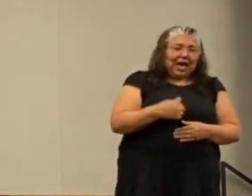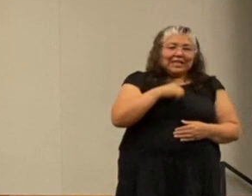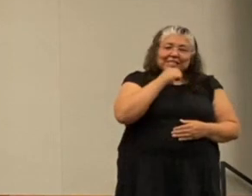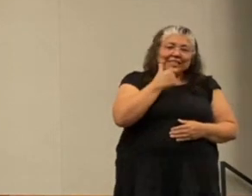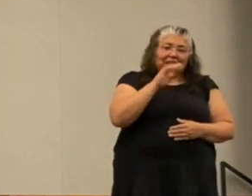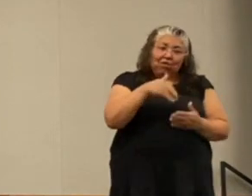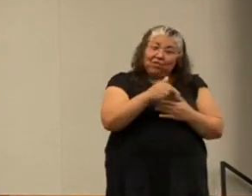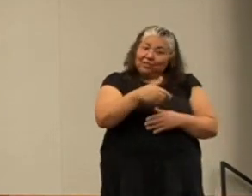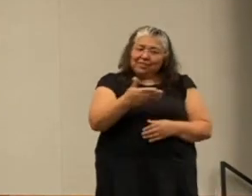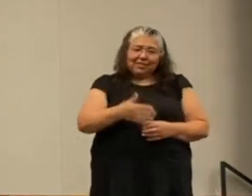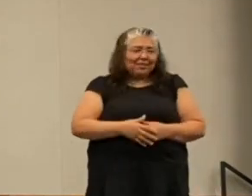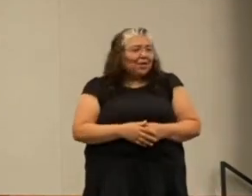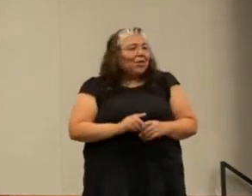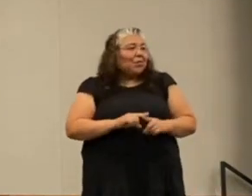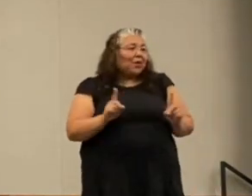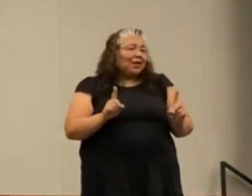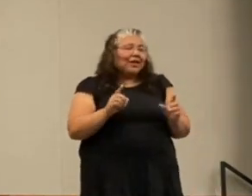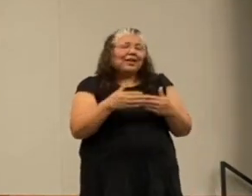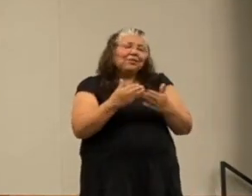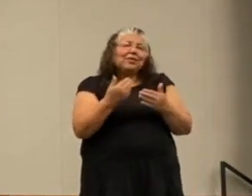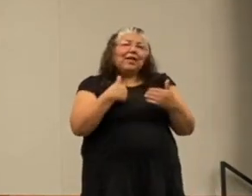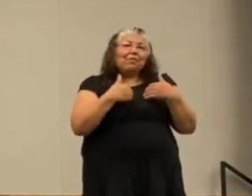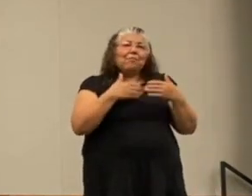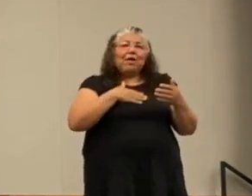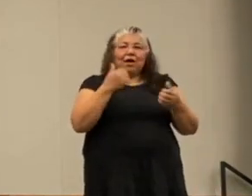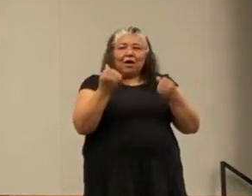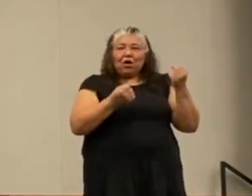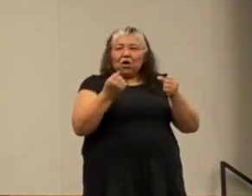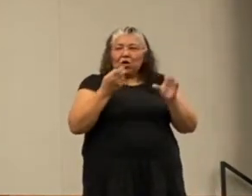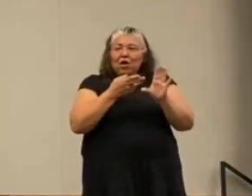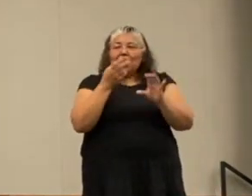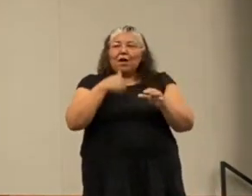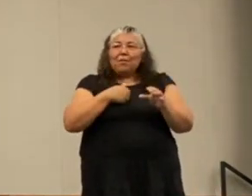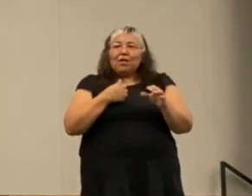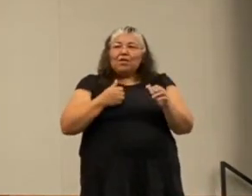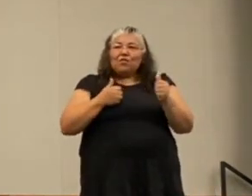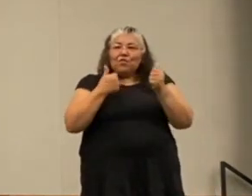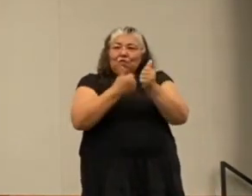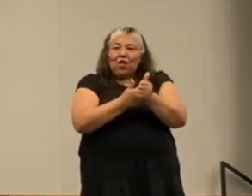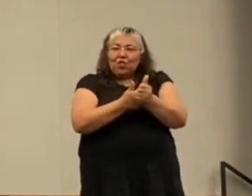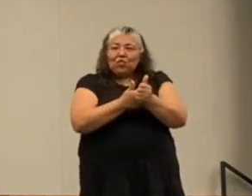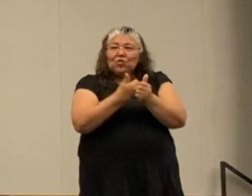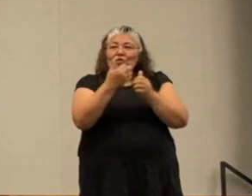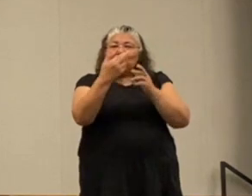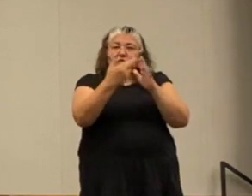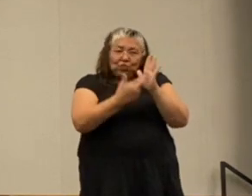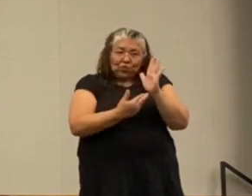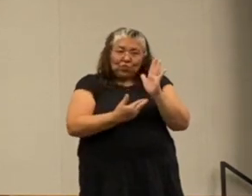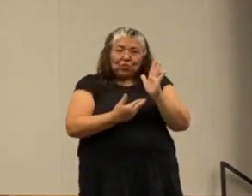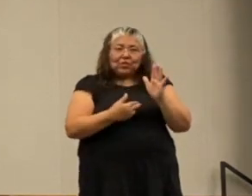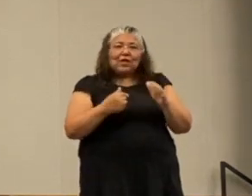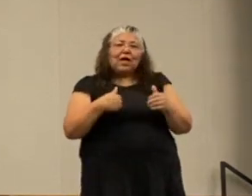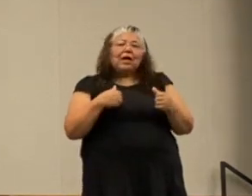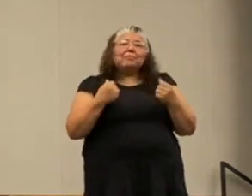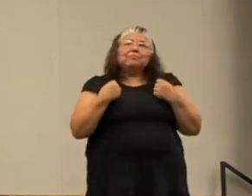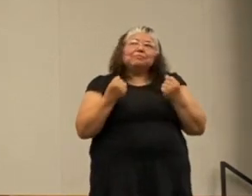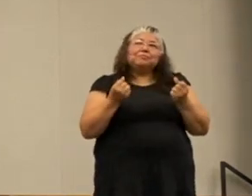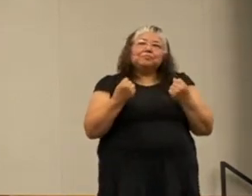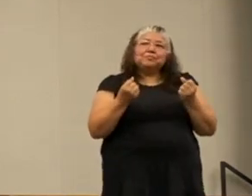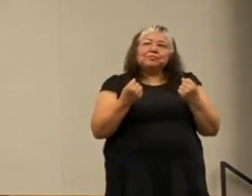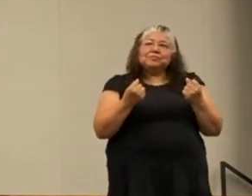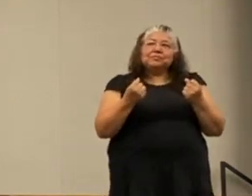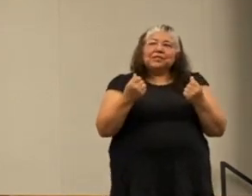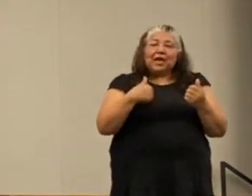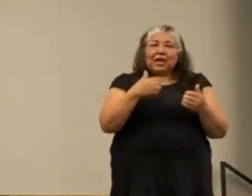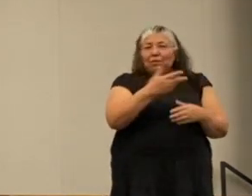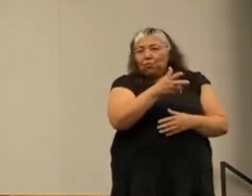all those things, right? But so I get my car, and now I'm like, you know, I'm going to follow the rules. And so I'm driving, and I get